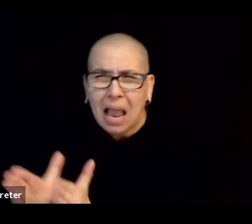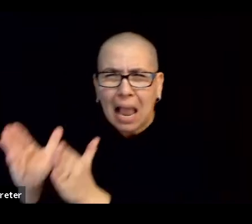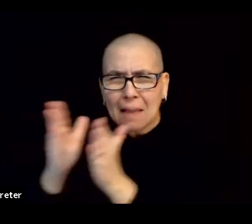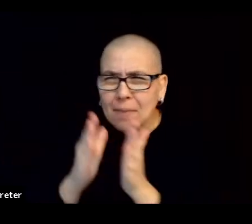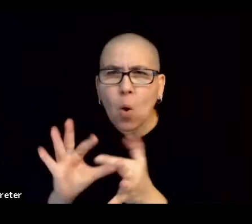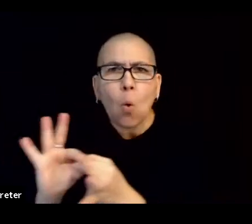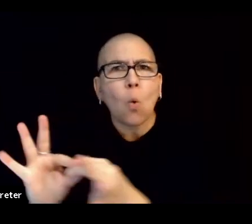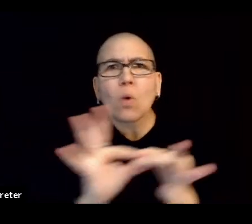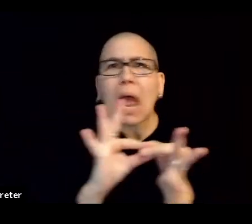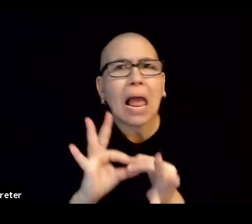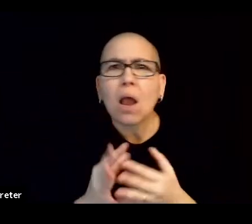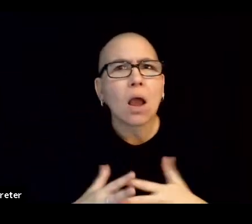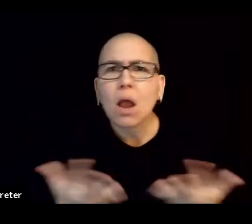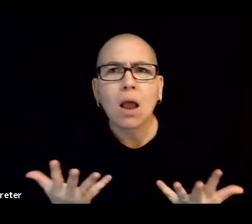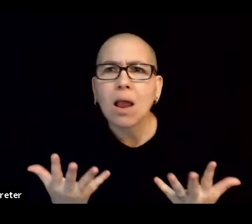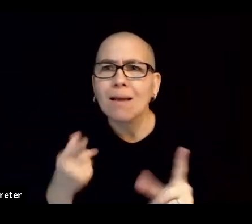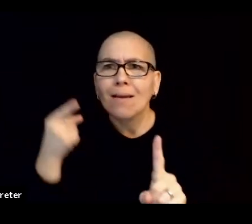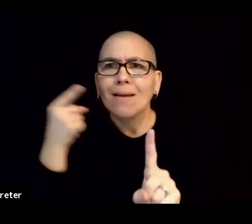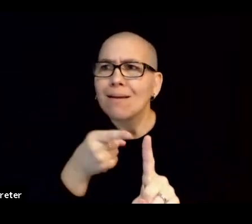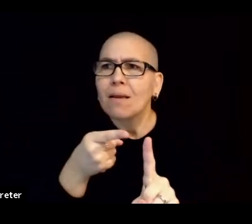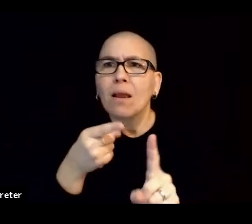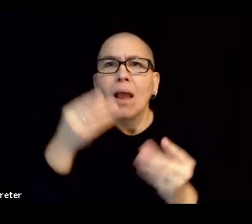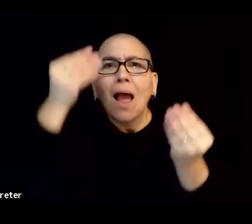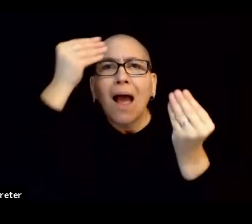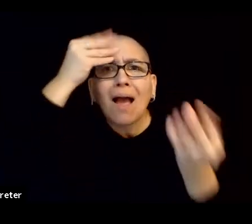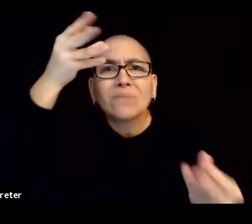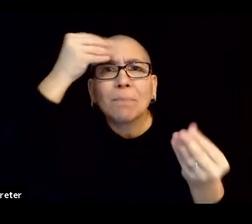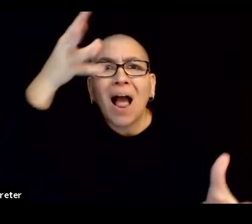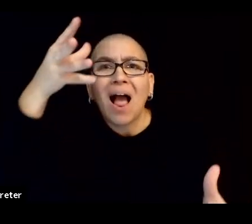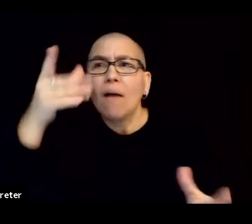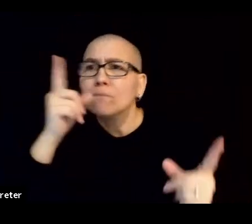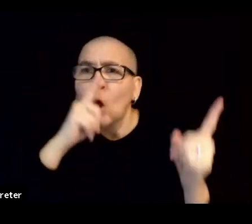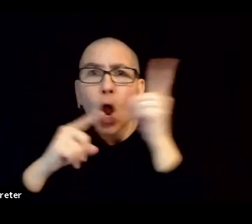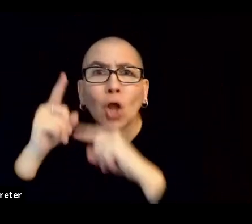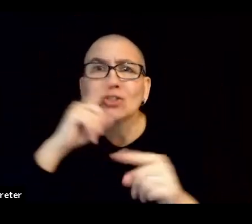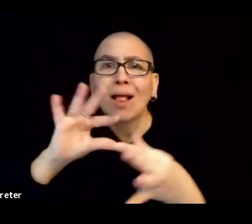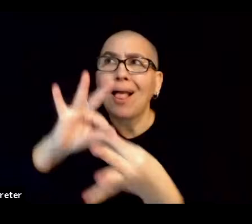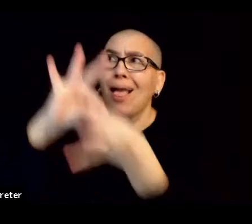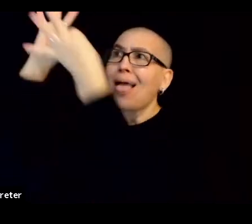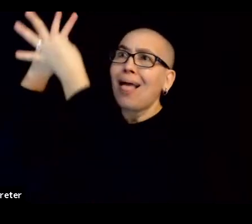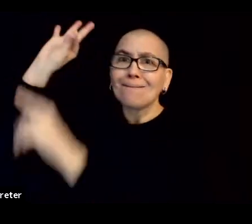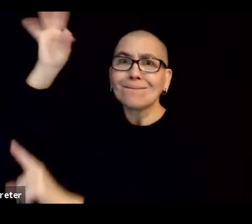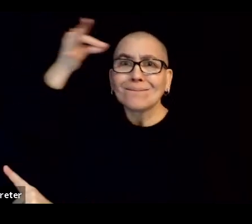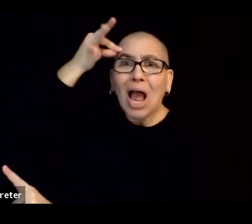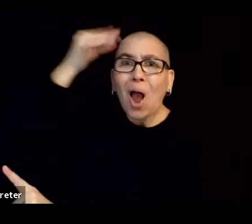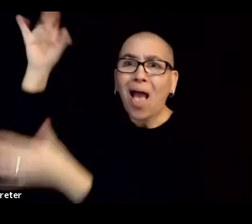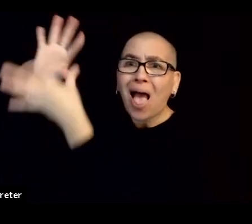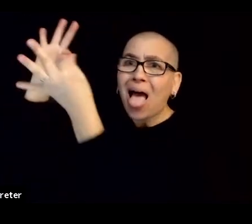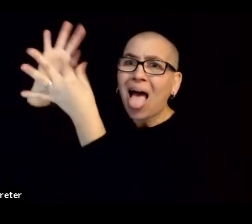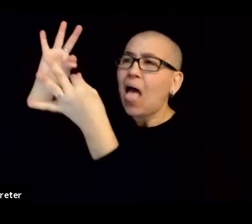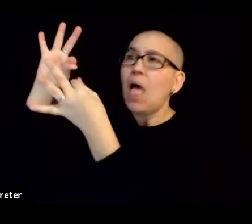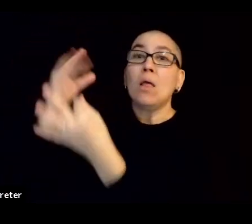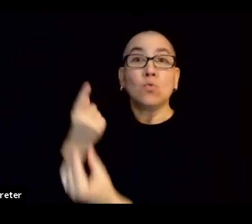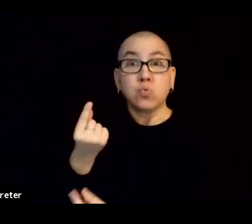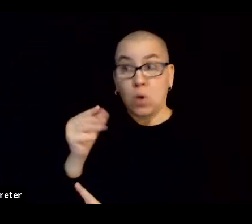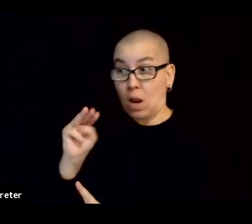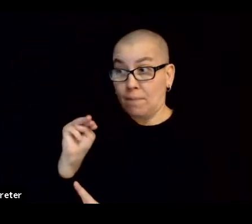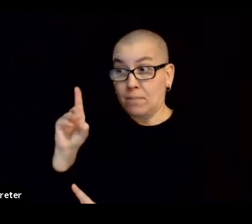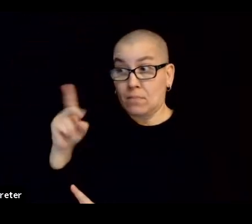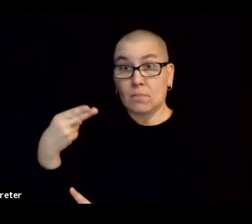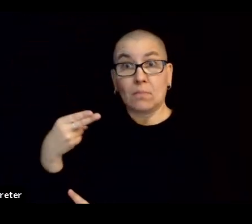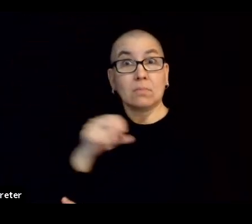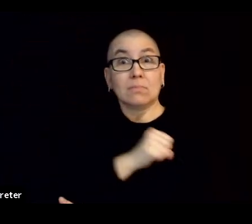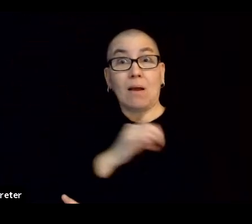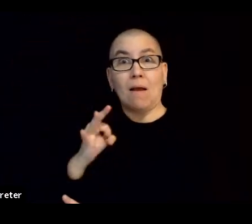our commitment or our ability to be flexible and to be able to scale up once we start to see a dependable federal partner. And with that,